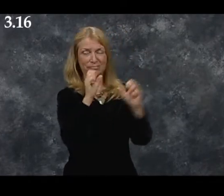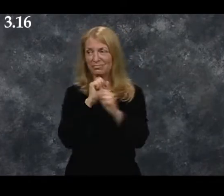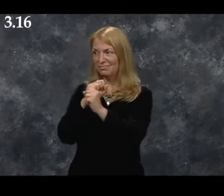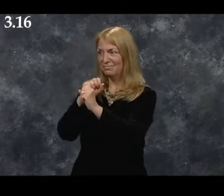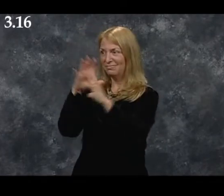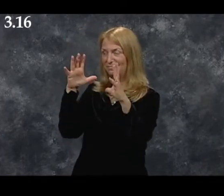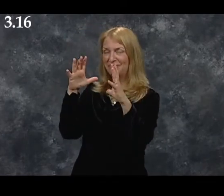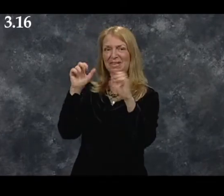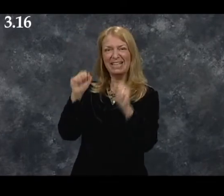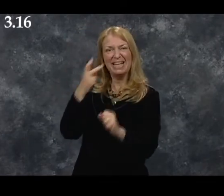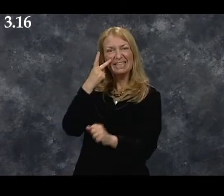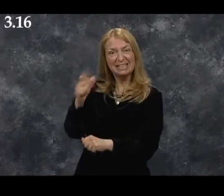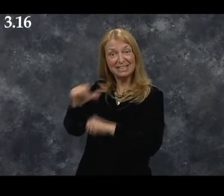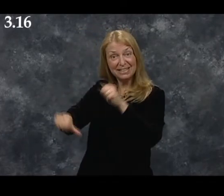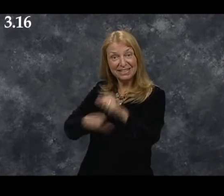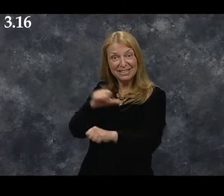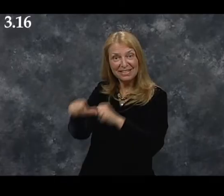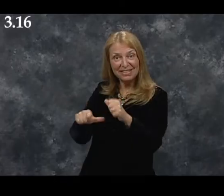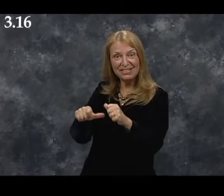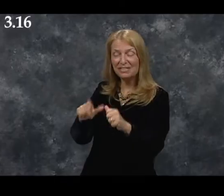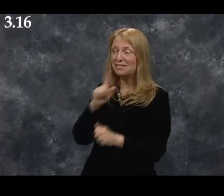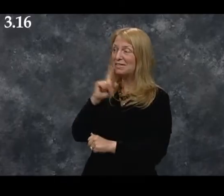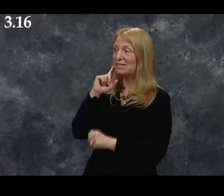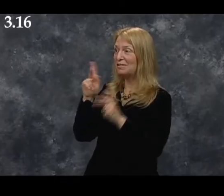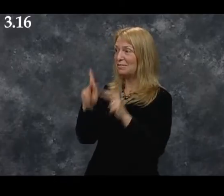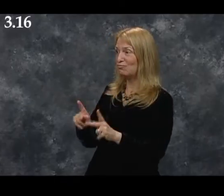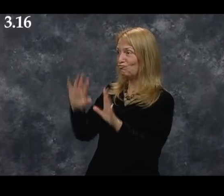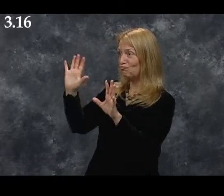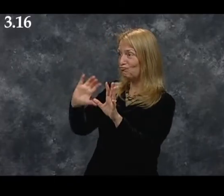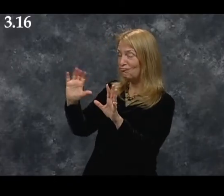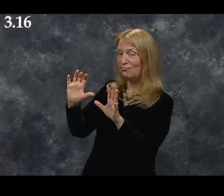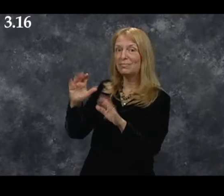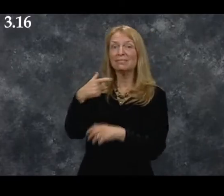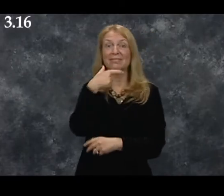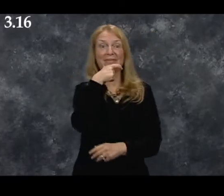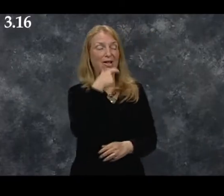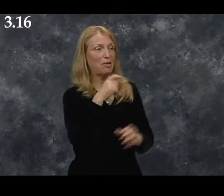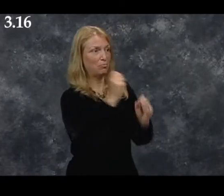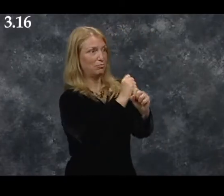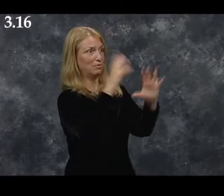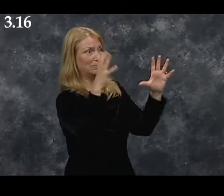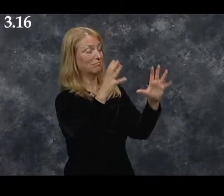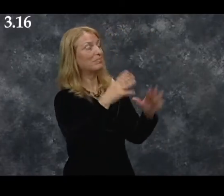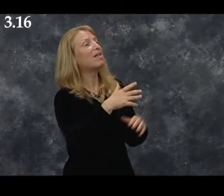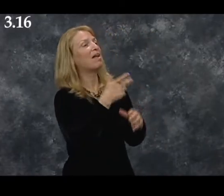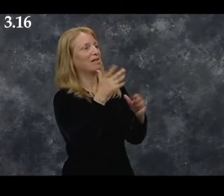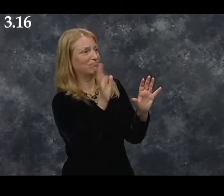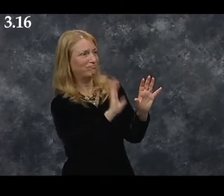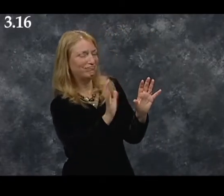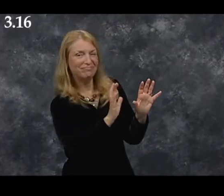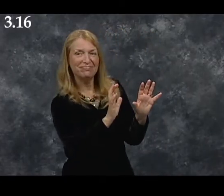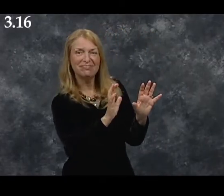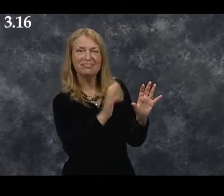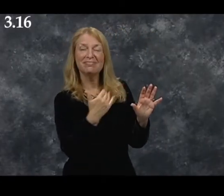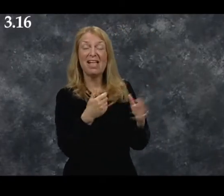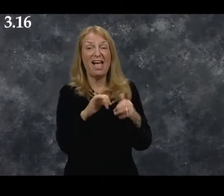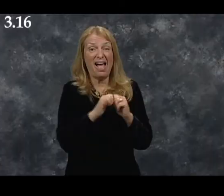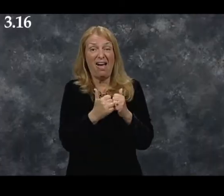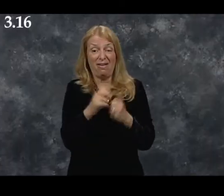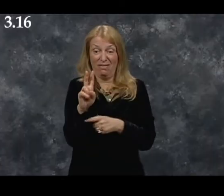Communication is established visually between the deaf person and the operator using a video phone or